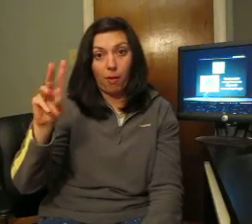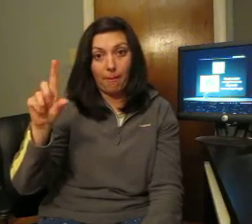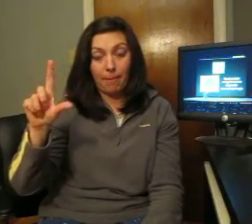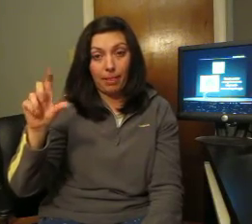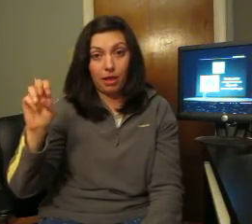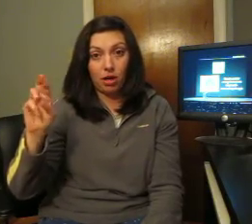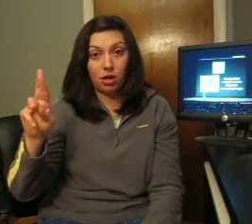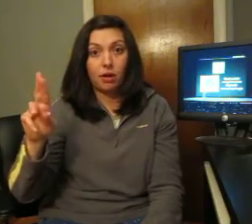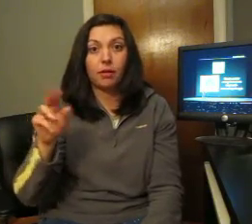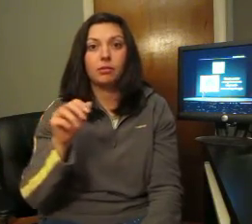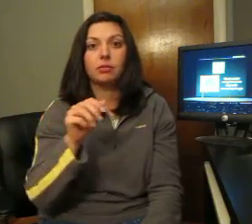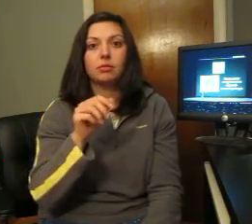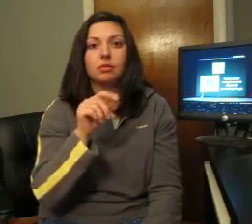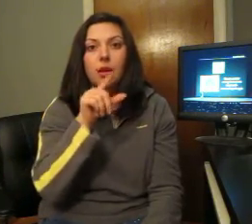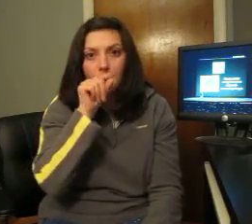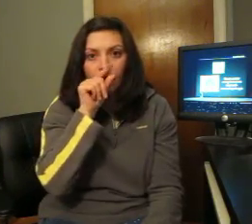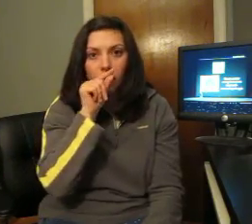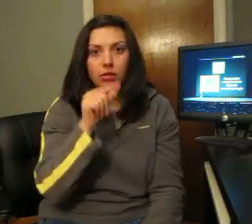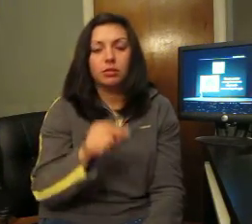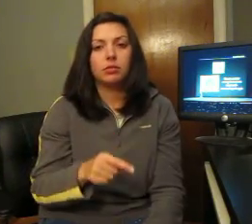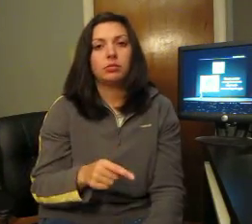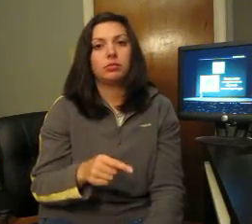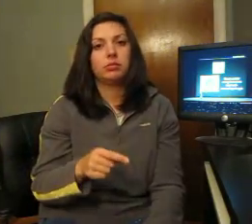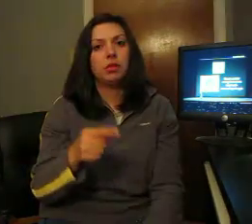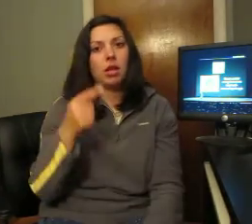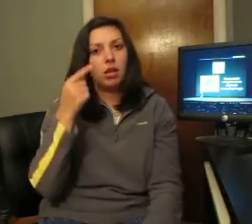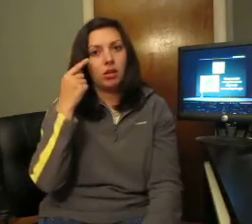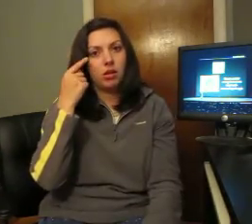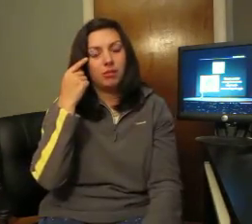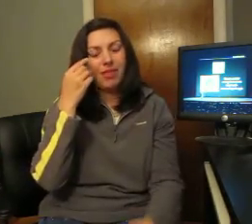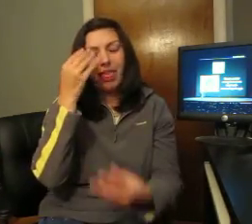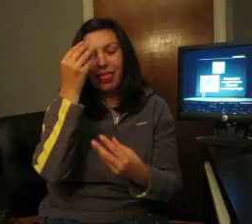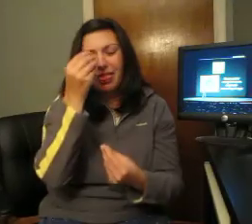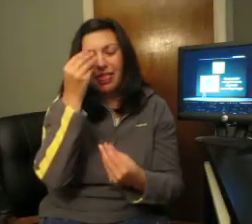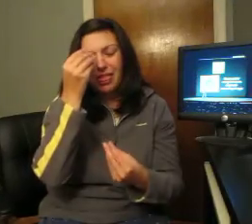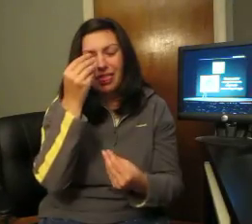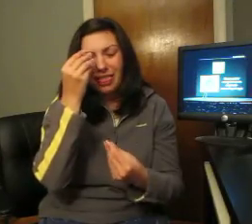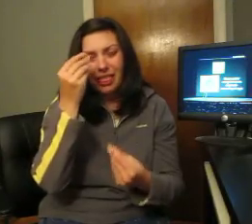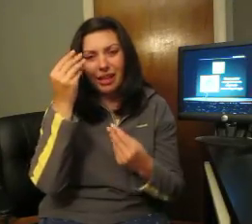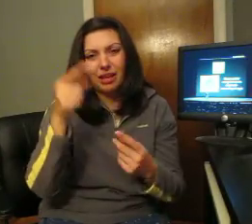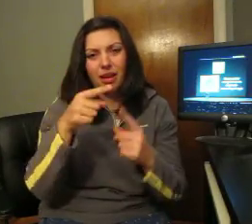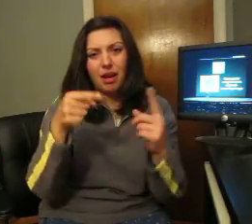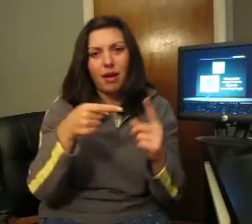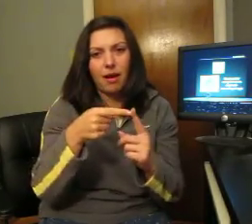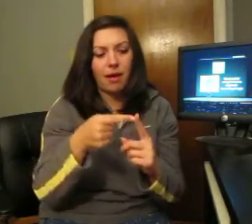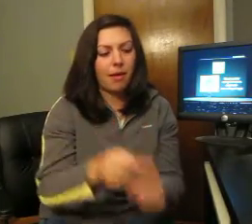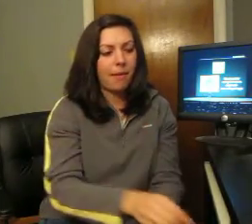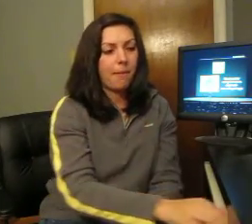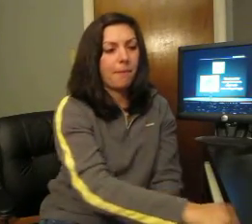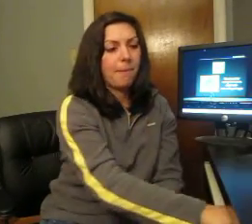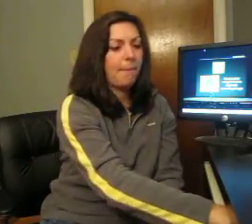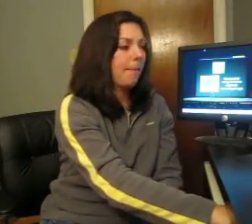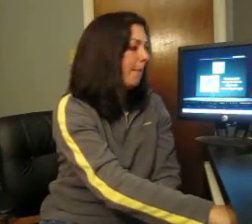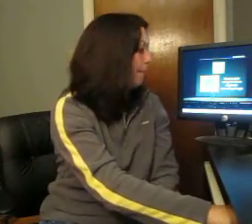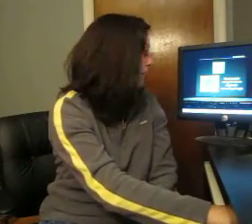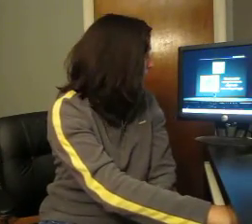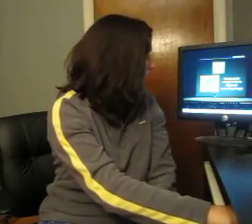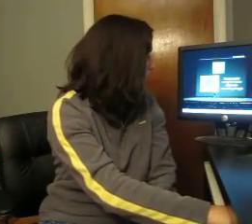just a few weeks from now, she is actually incredibly well equipped mentally and in terms of her perception